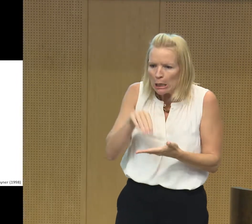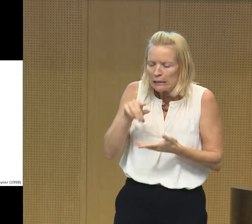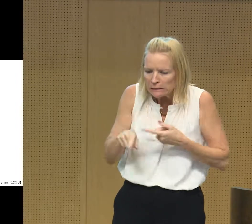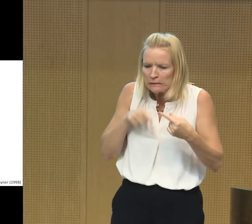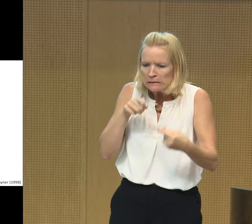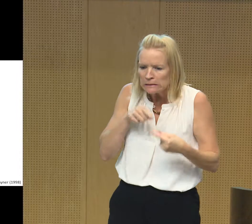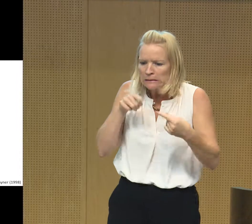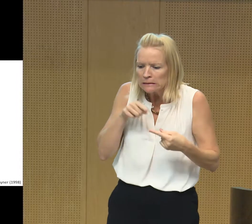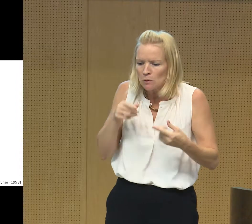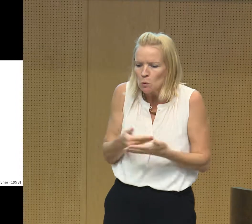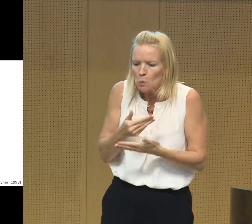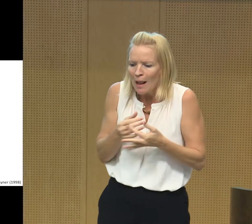knowledge.